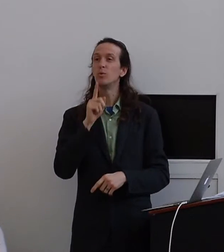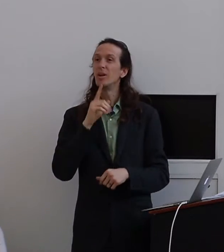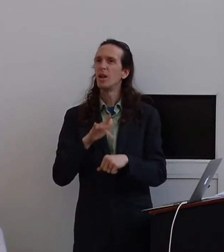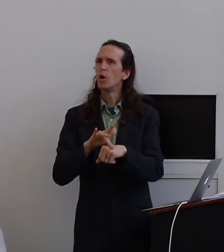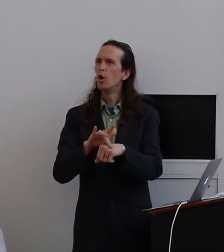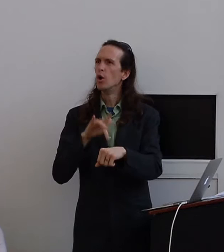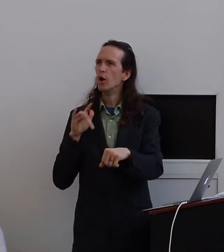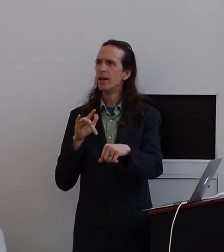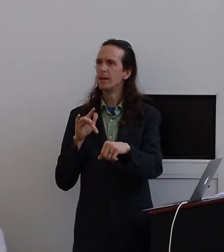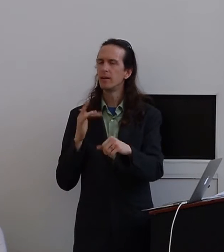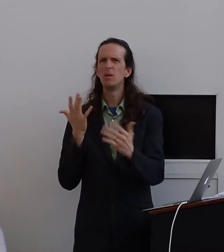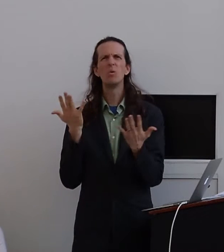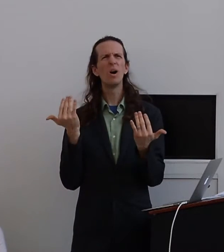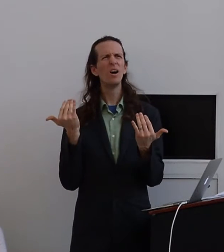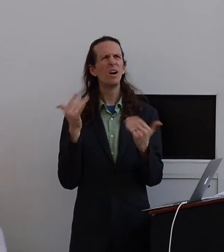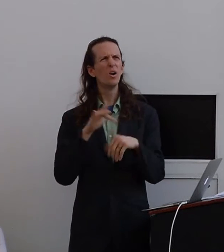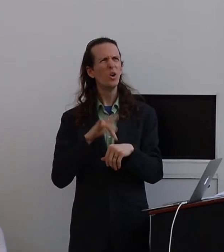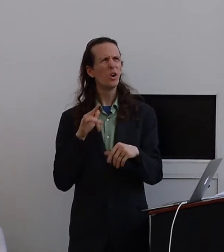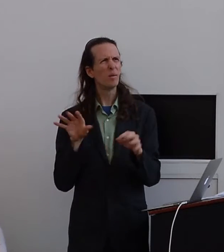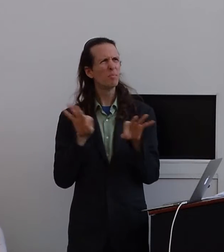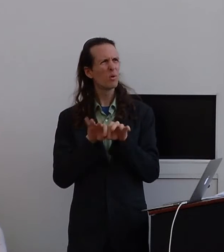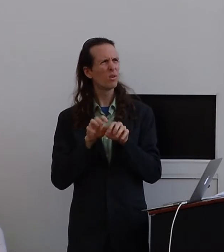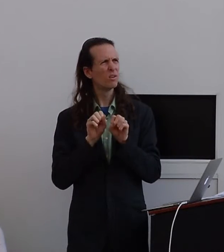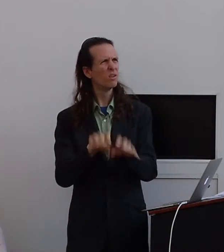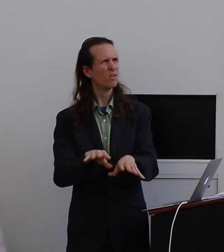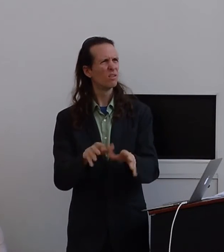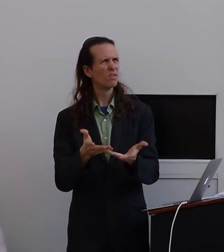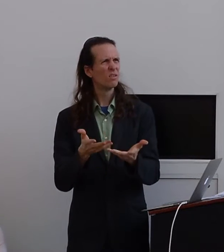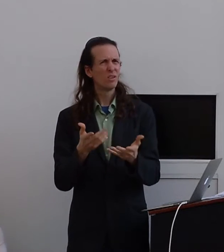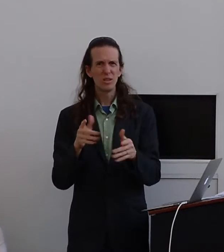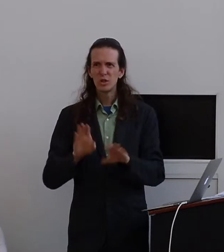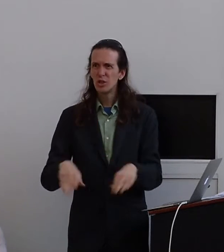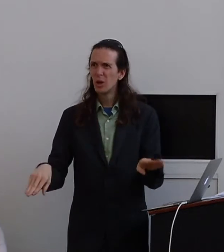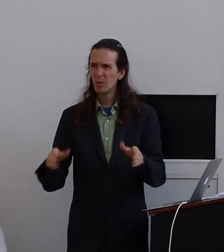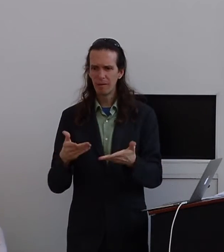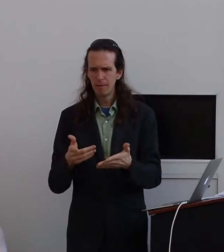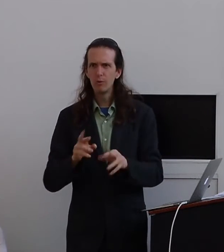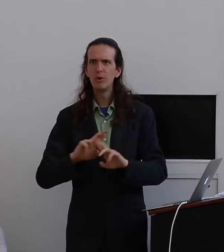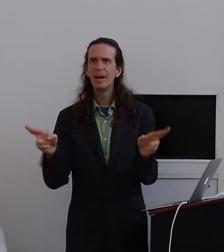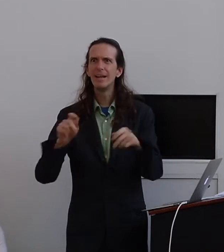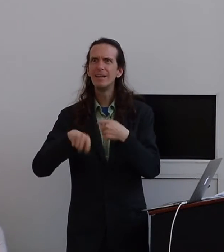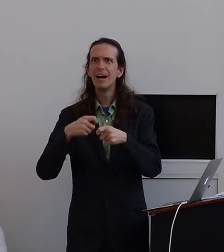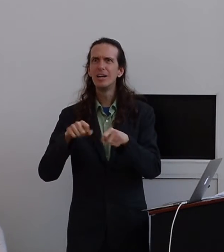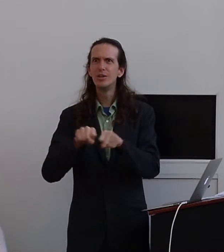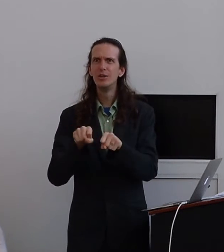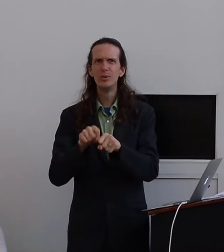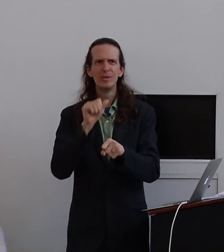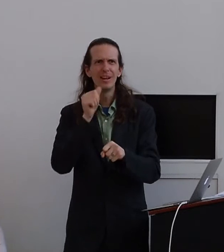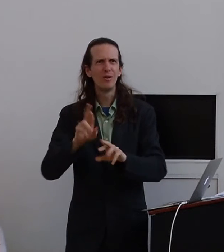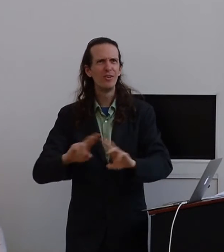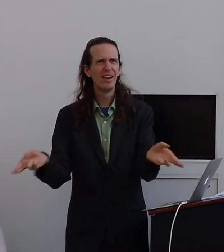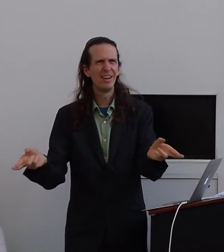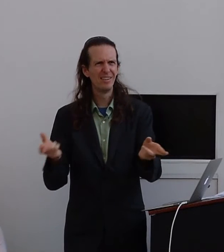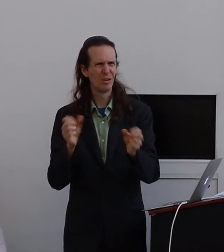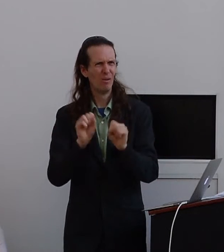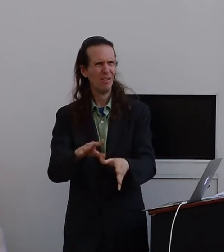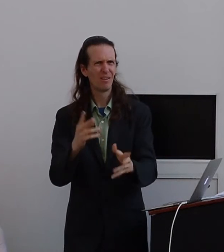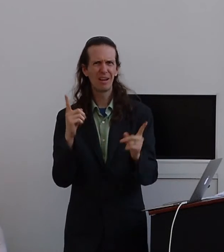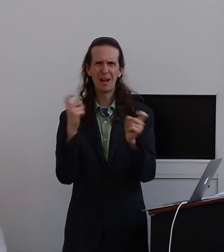early exposure is far better. Despite the fact that these children can't even tie their shoes yet,